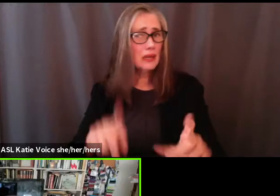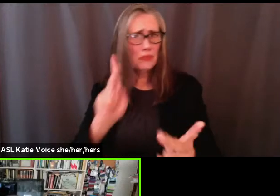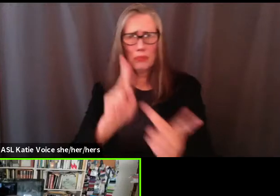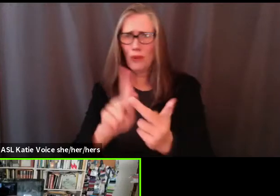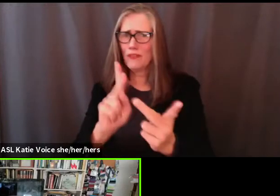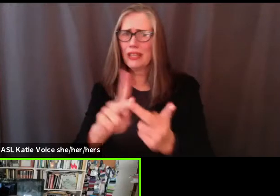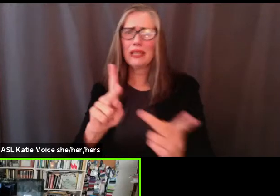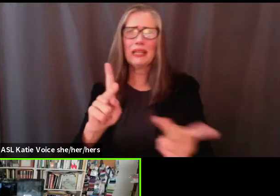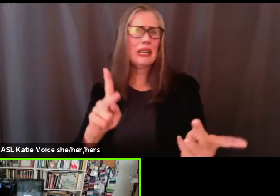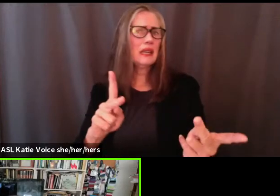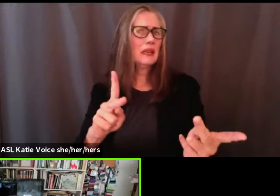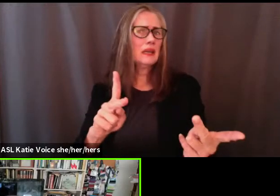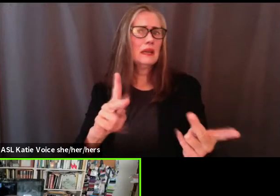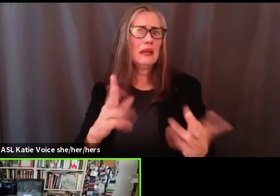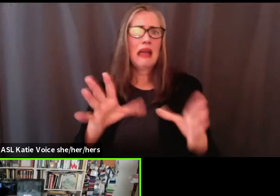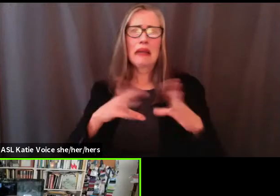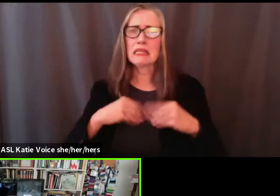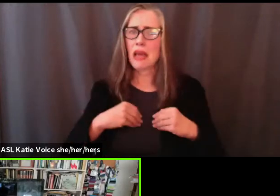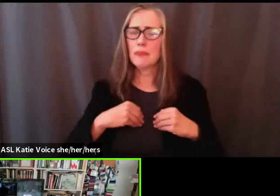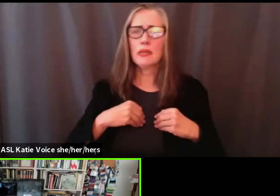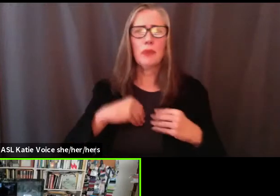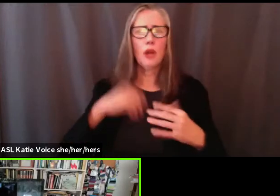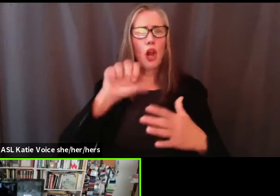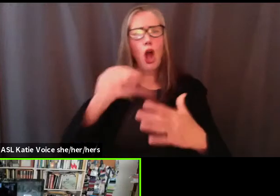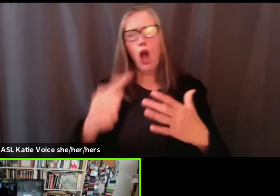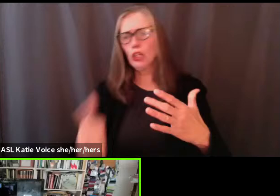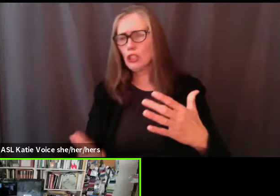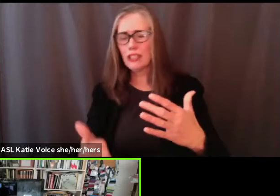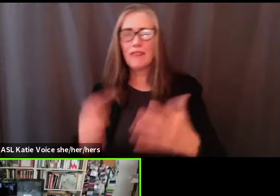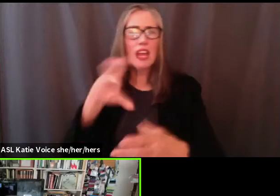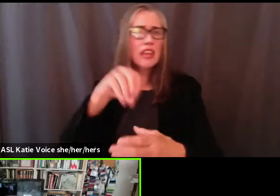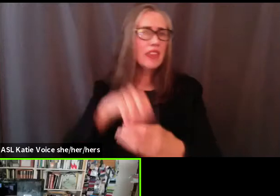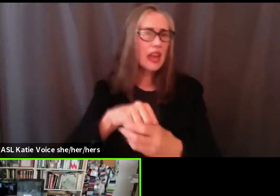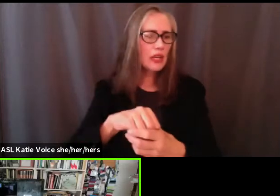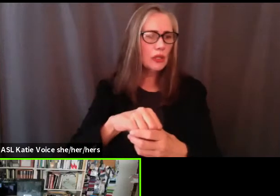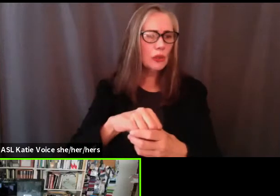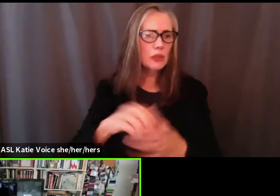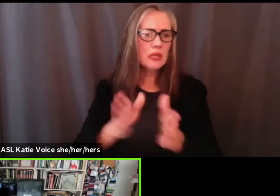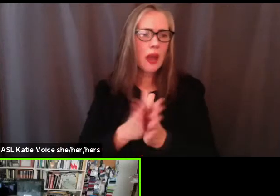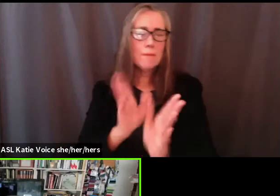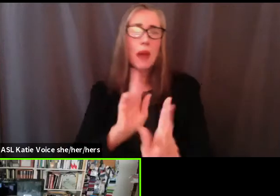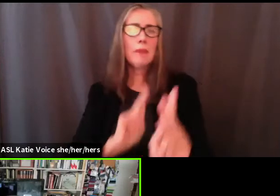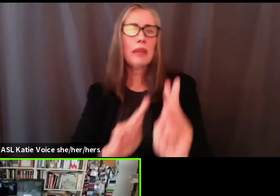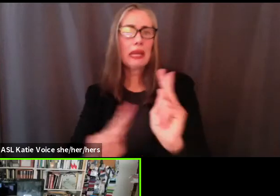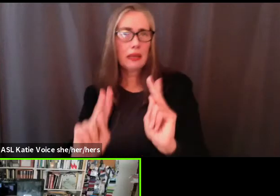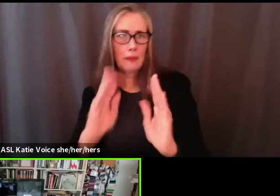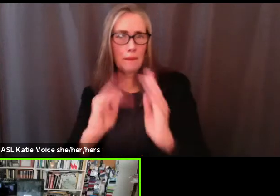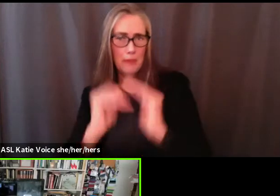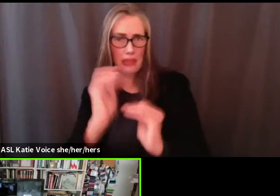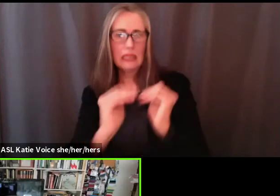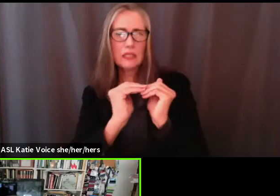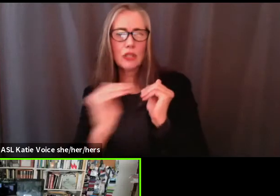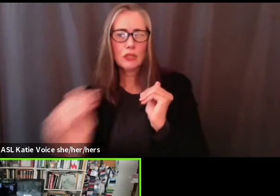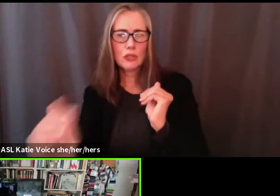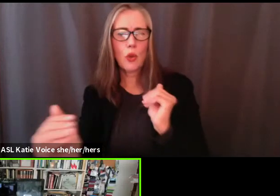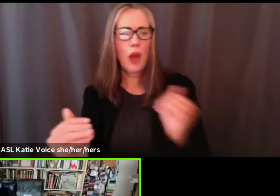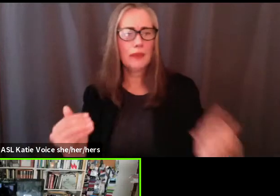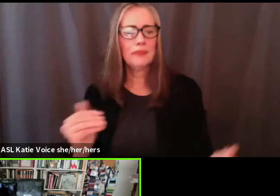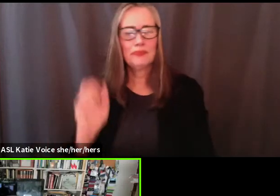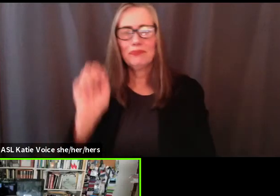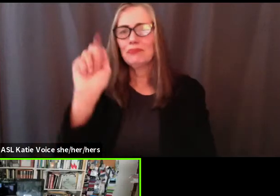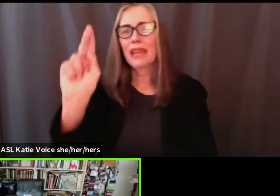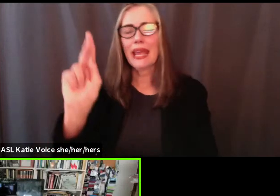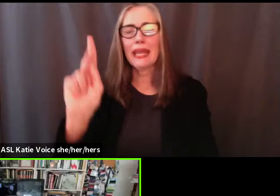acceptable alternative everywhere that I've been able to go, and that includes public buildings and so on. So I find